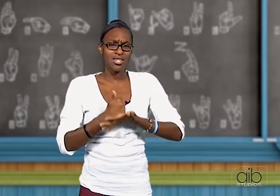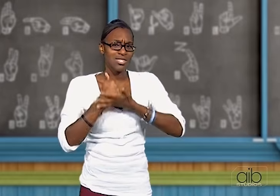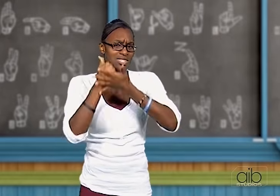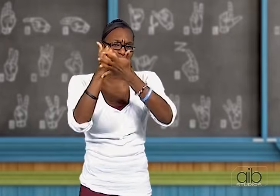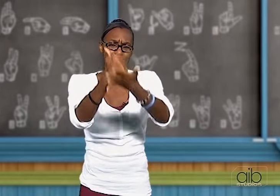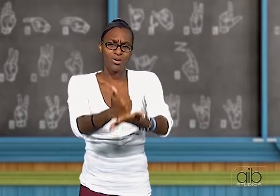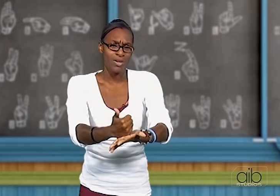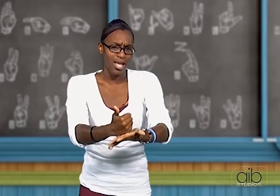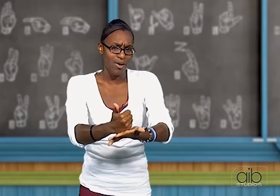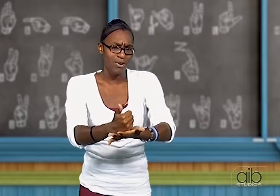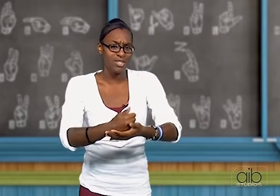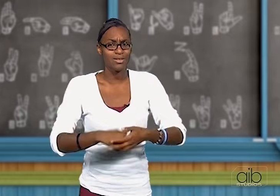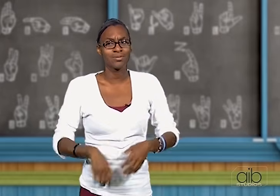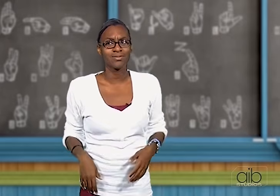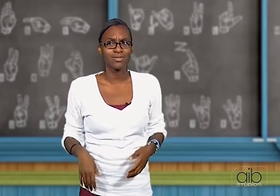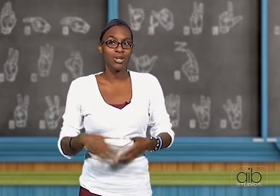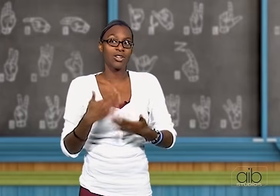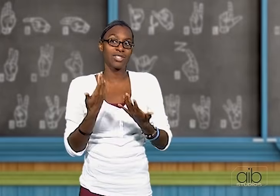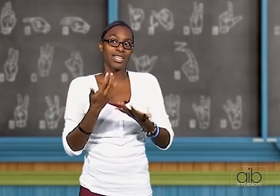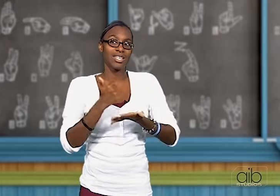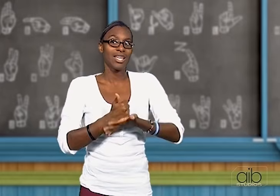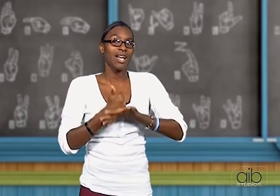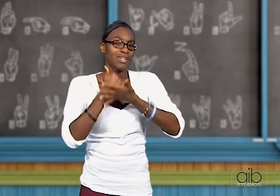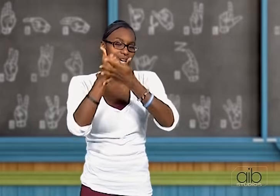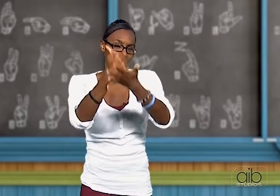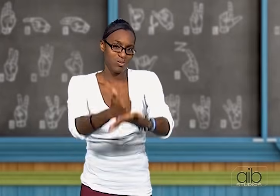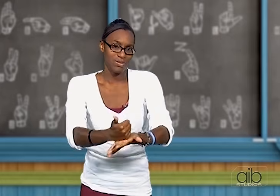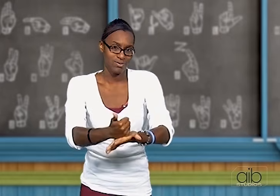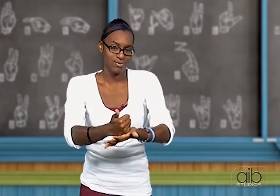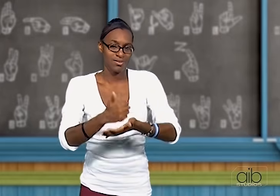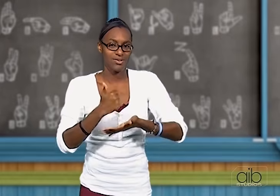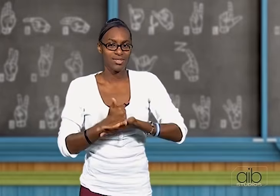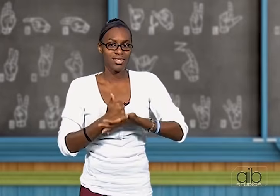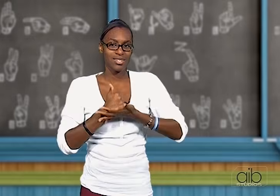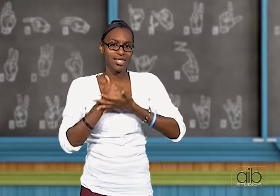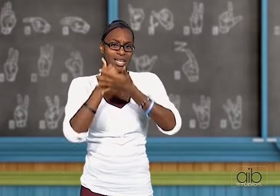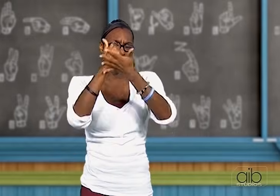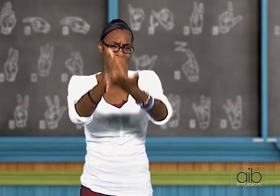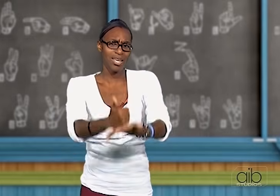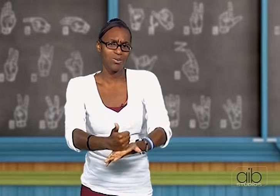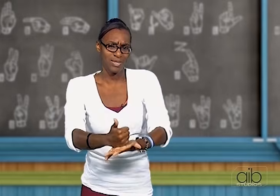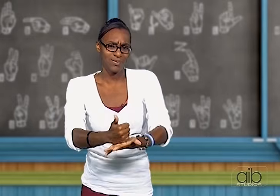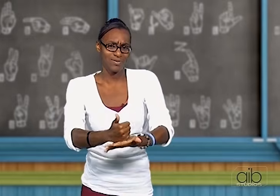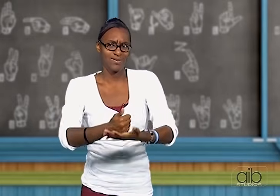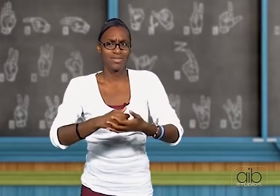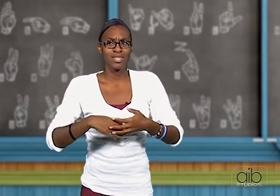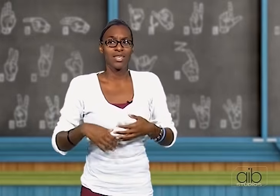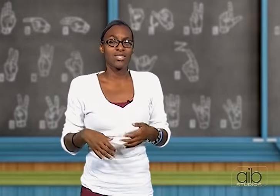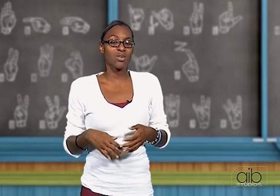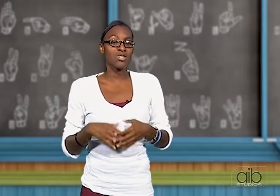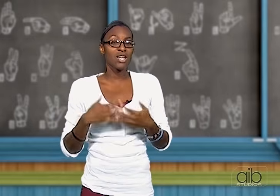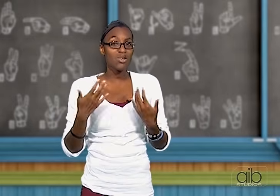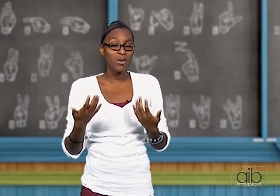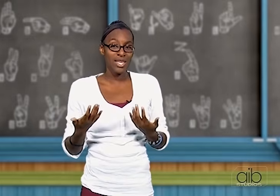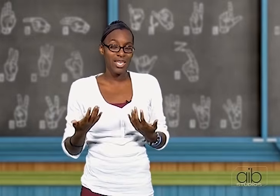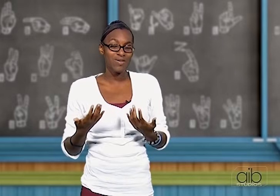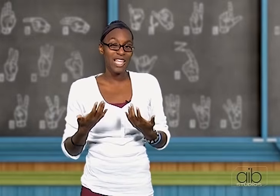just a simple, how are you? Or like, how can I help you? How can I help you? So another way, if